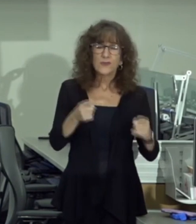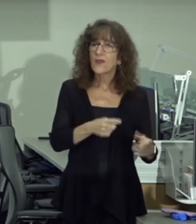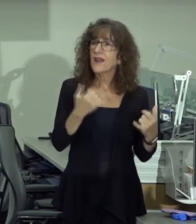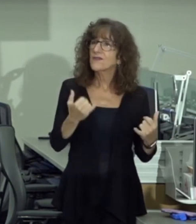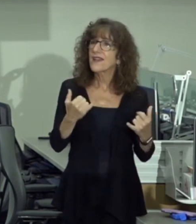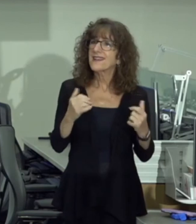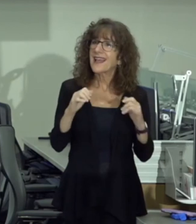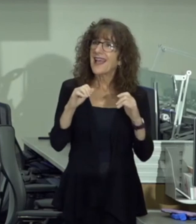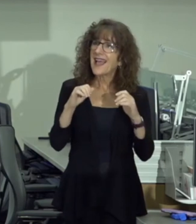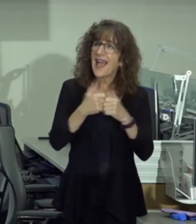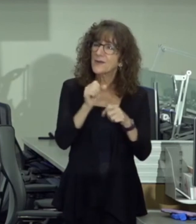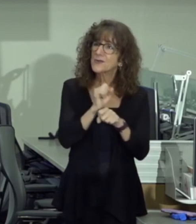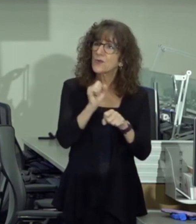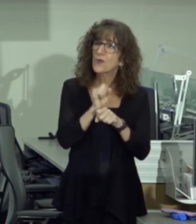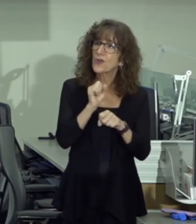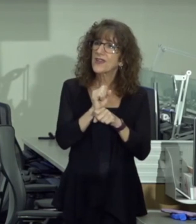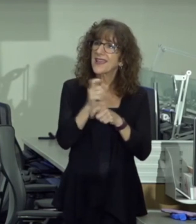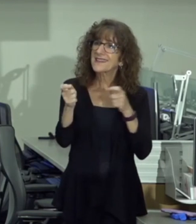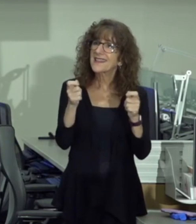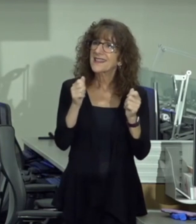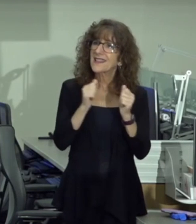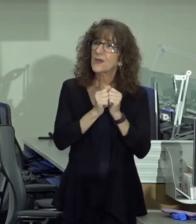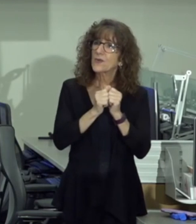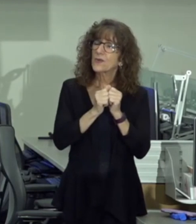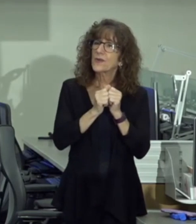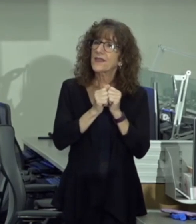now? How is working and also dealing with those,